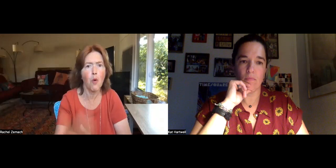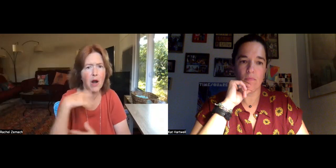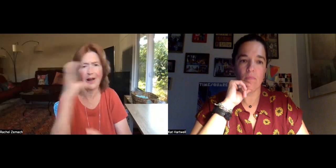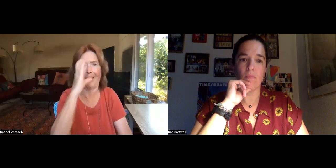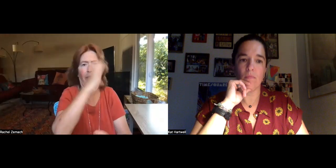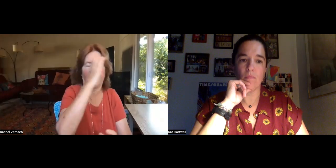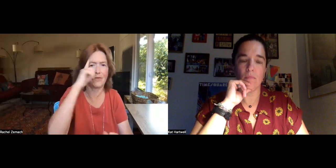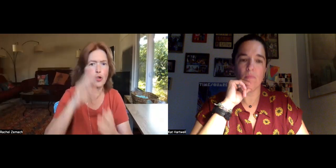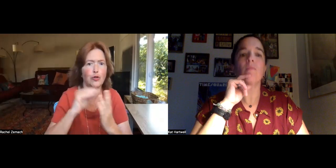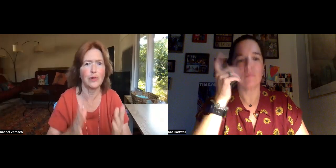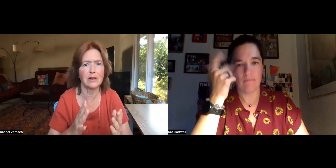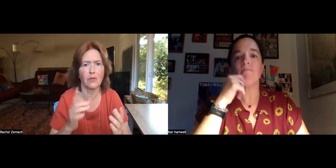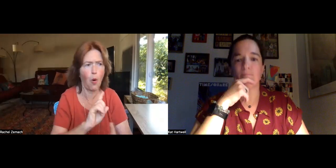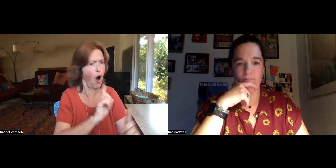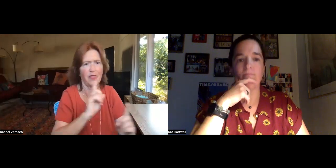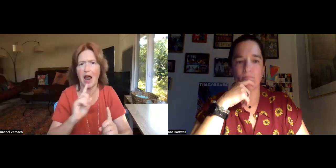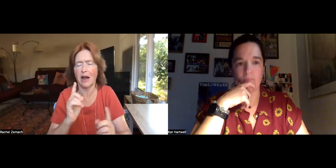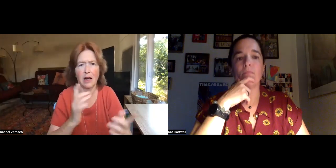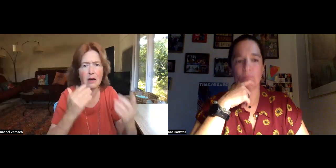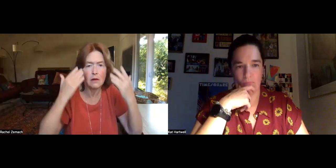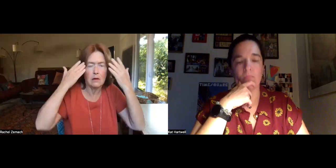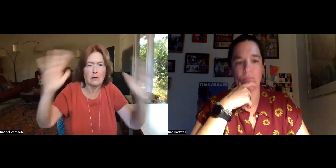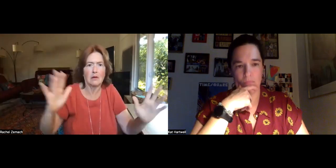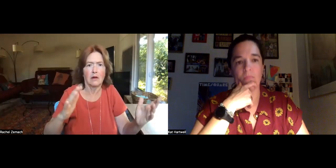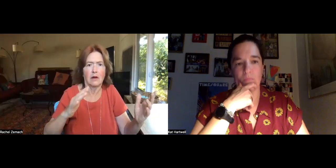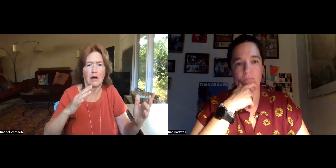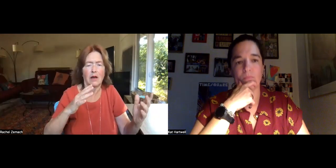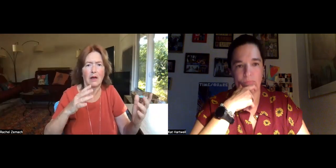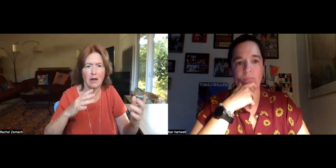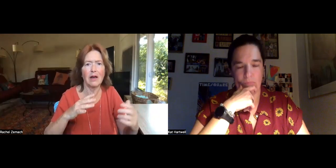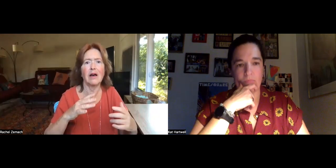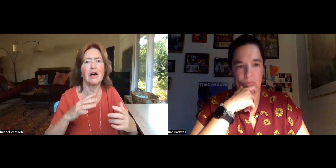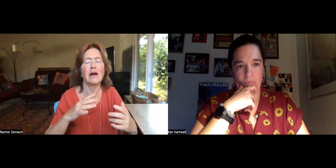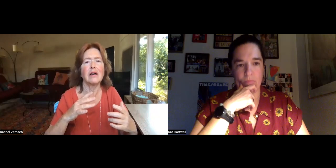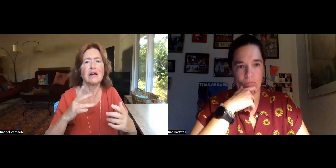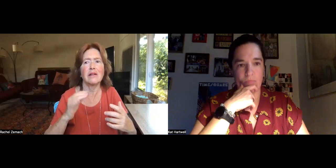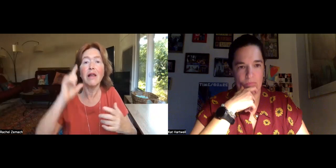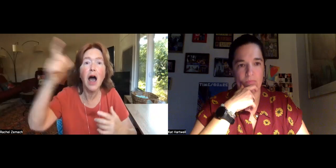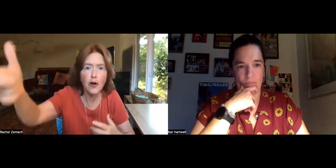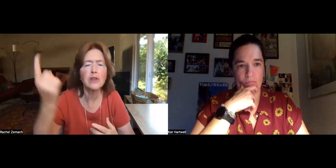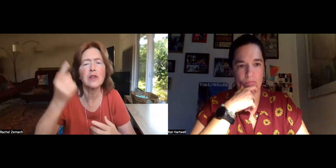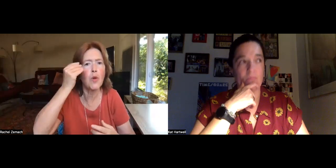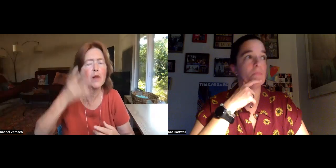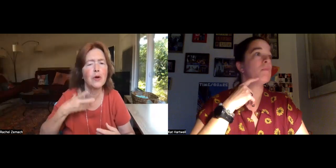morning for truth, where are they? had a thumb in the